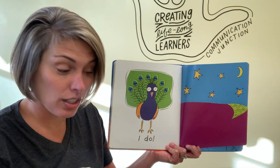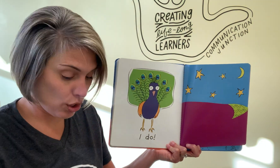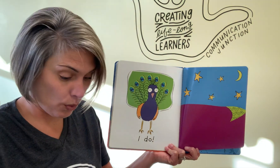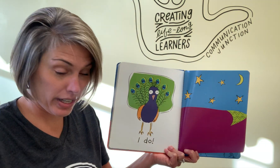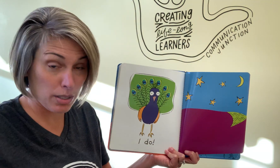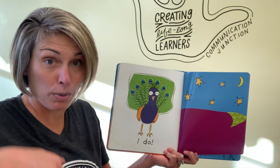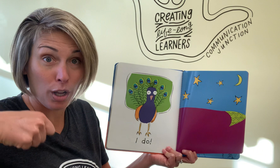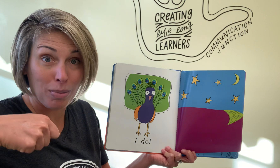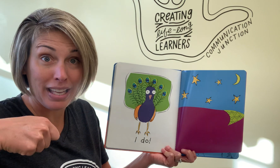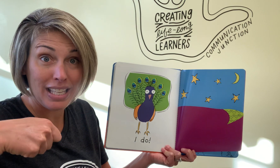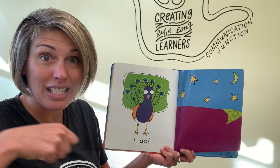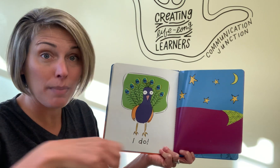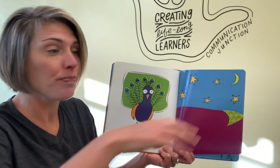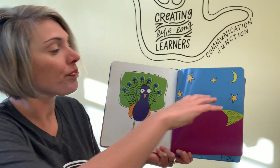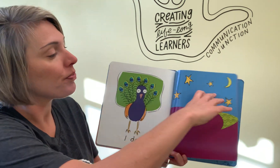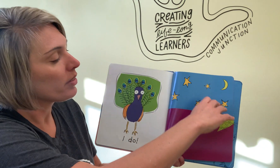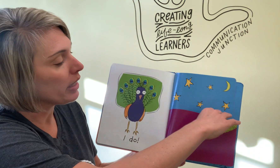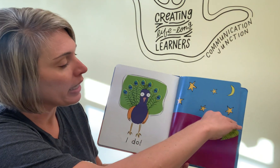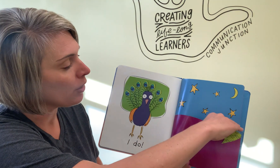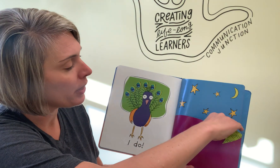You ready to pull our blankies up? Here we go.